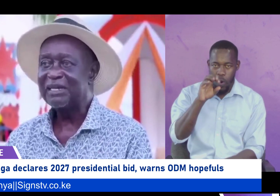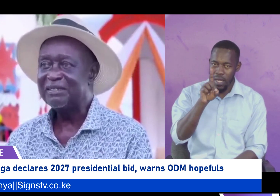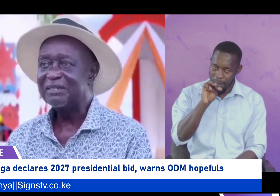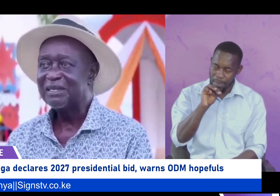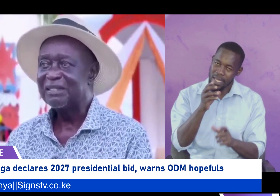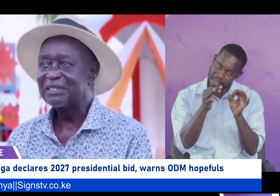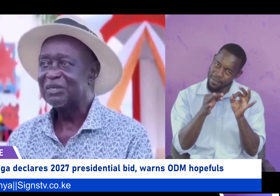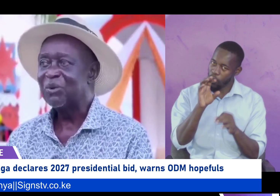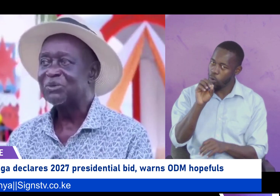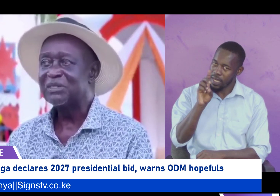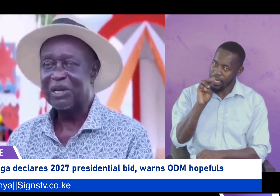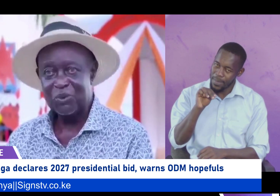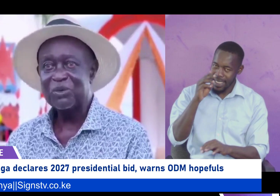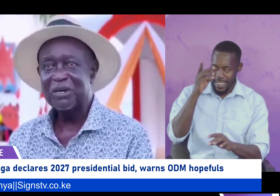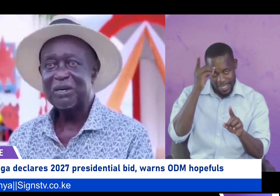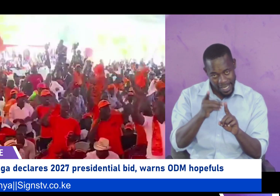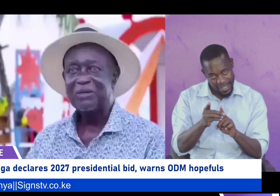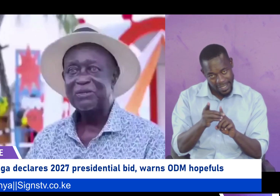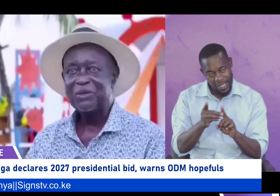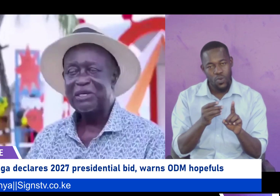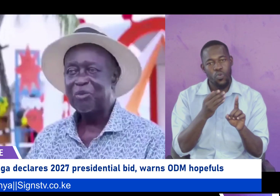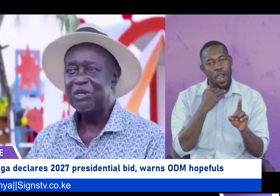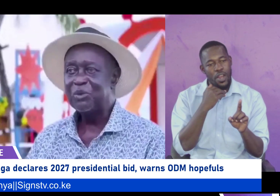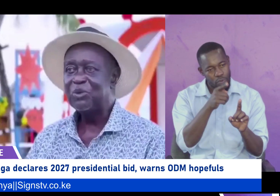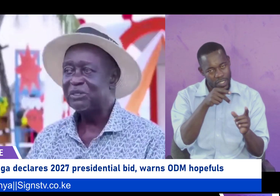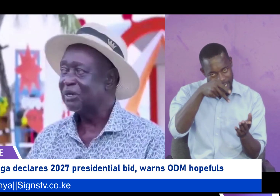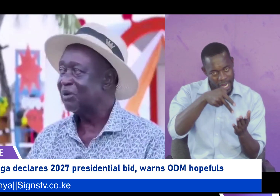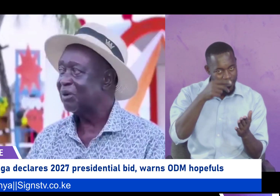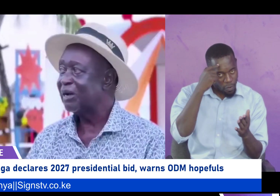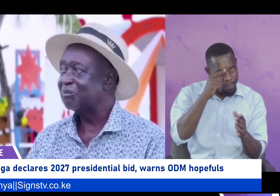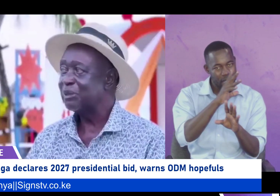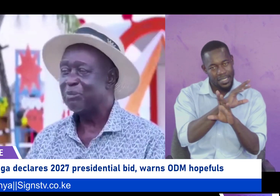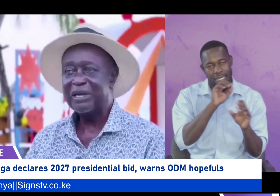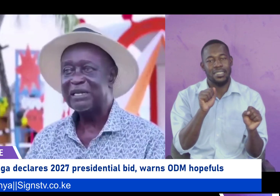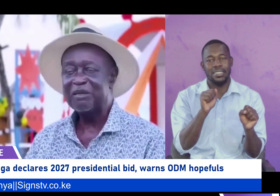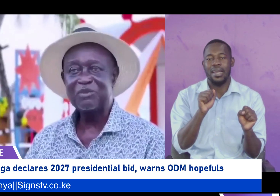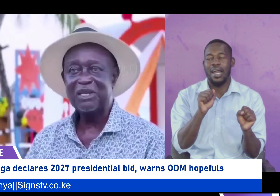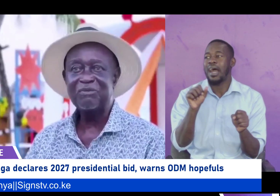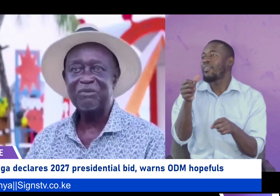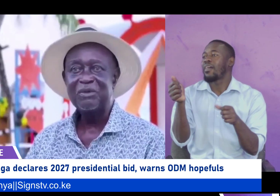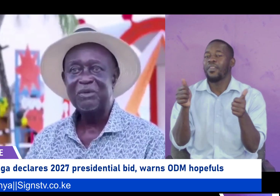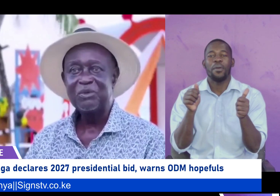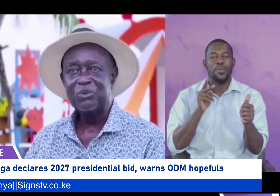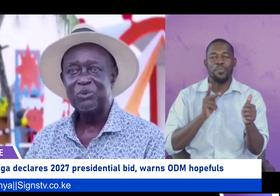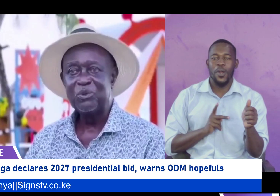decides that it goes it alone. So anybody who is preparing himself to